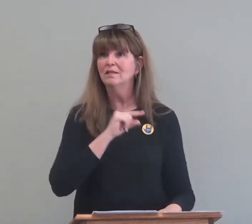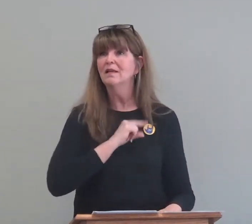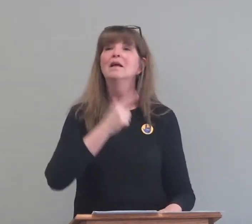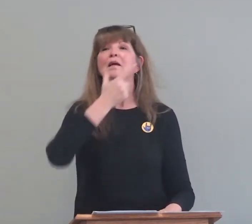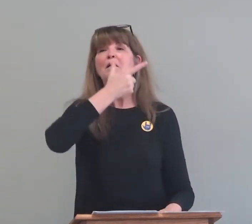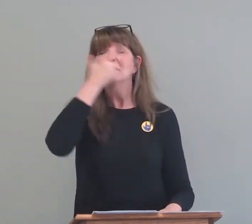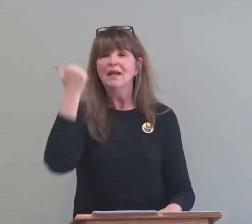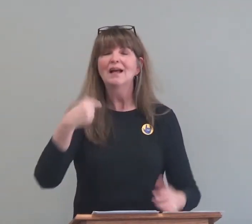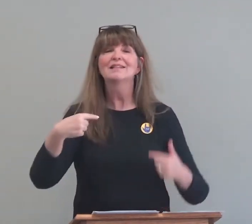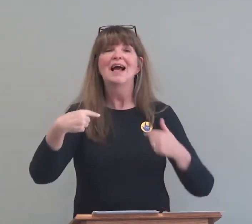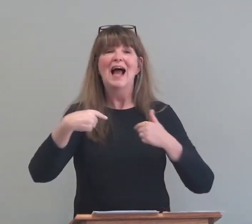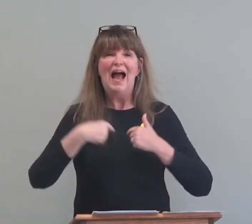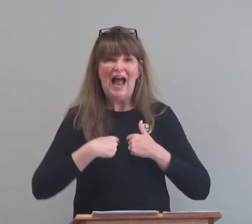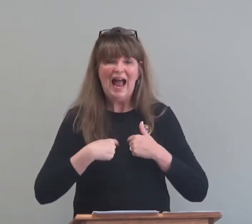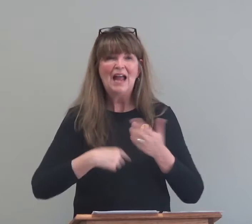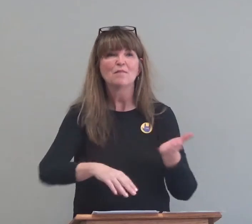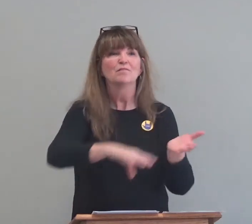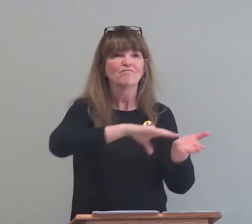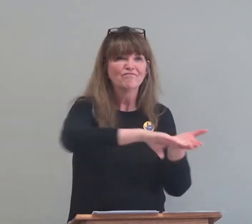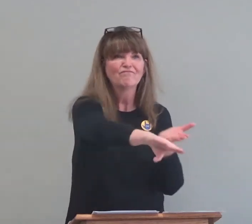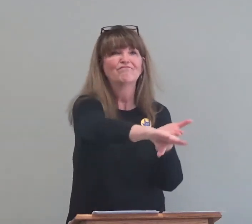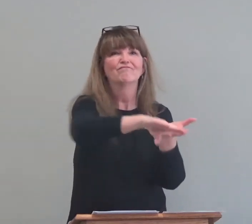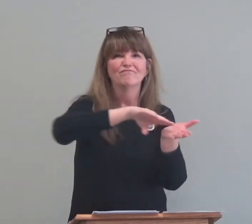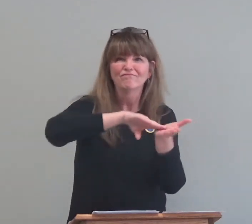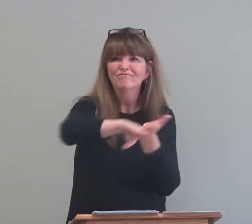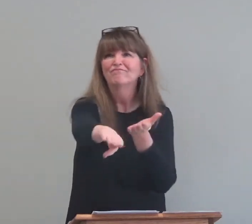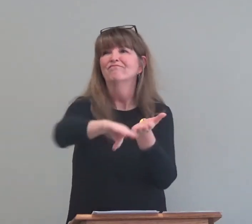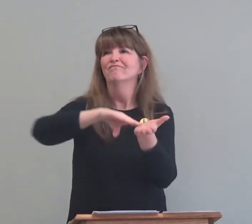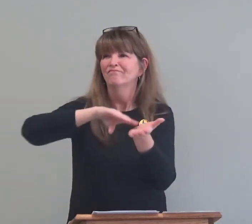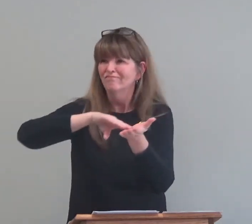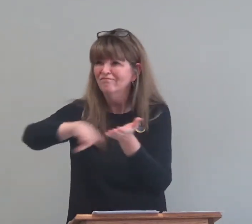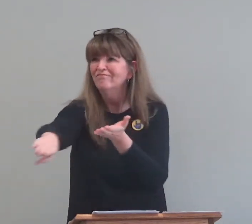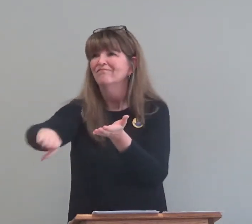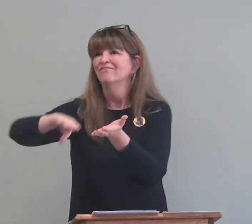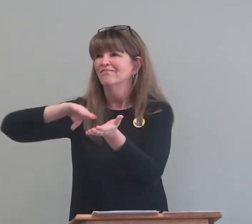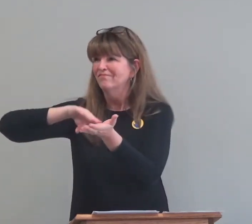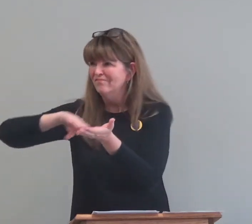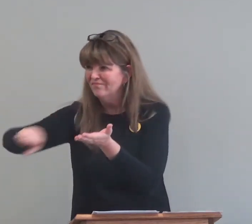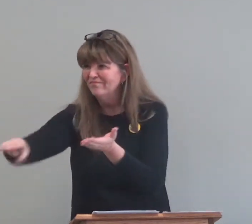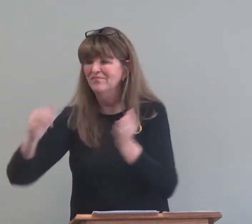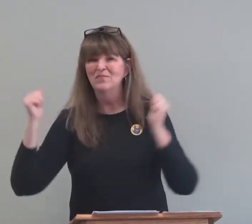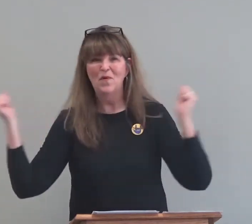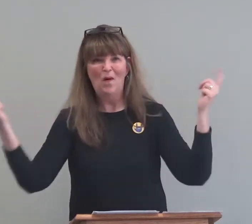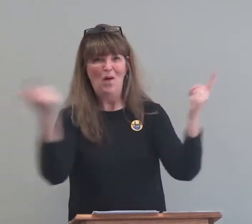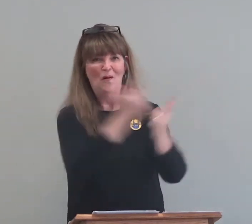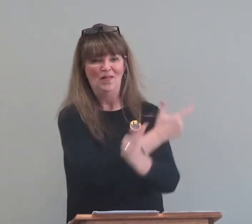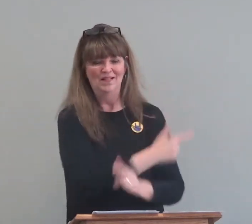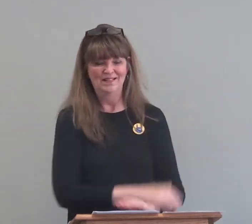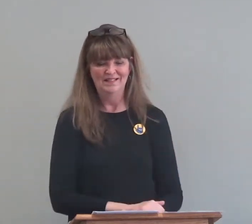And you don't have to feel guilty any longer because I have forgiven all.